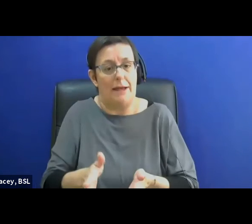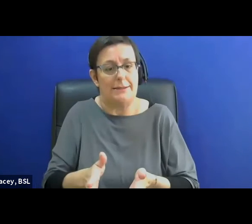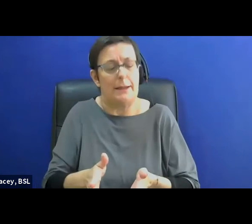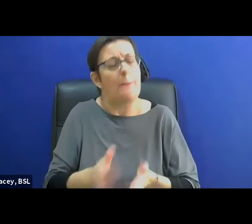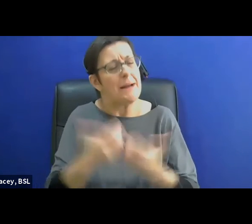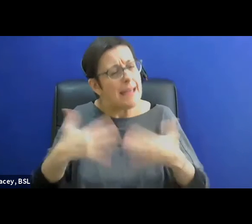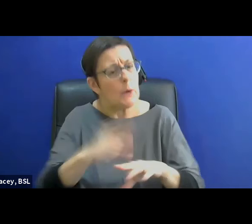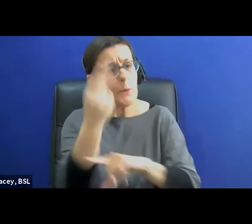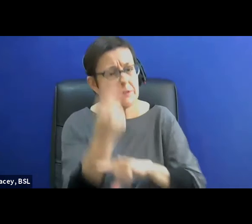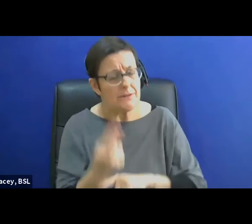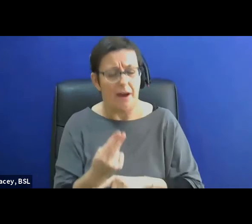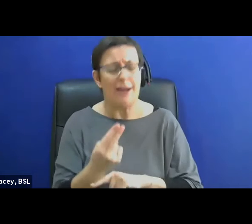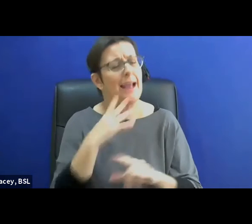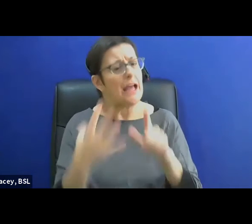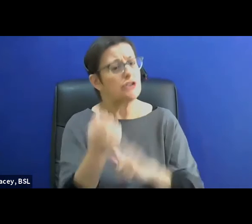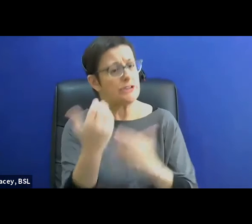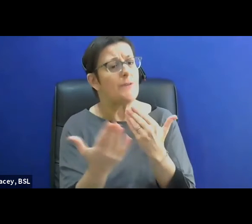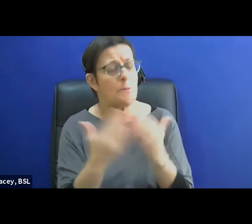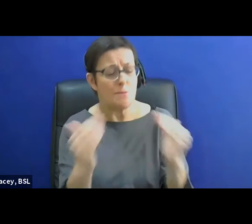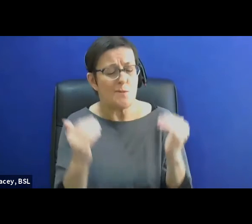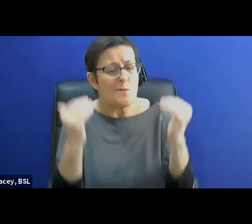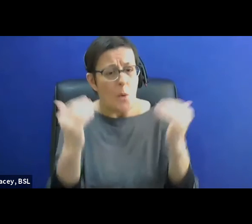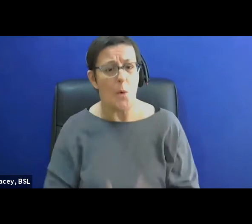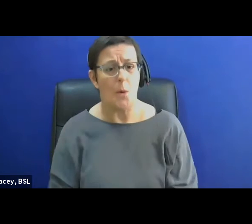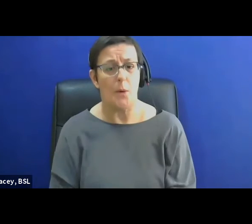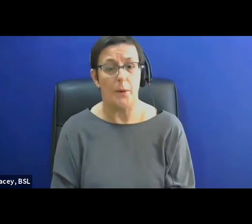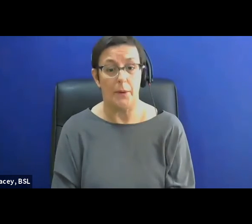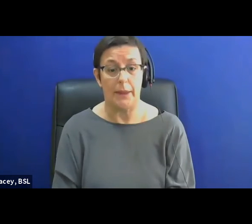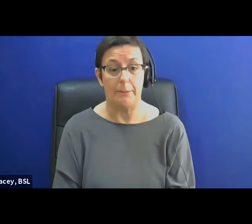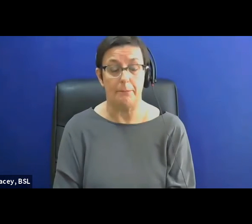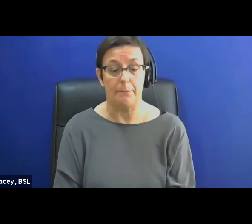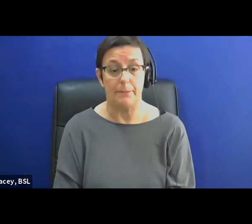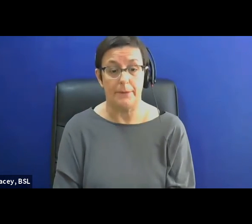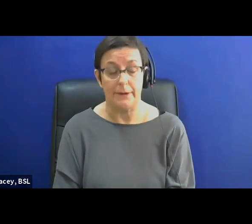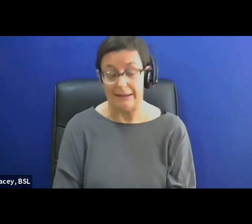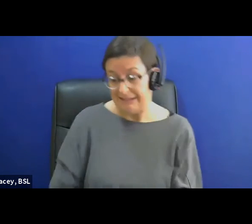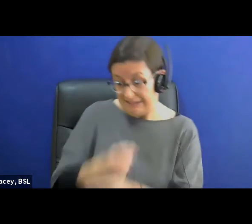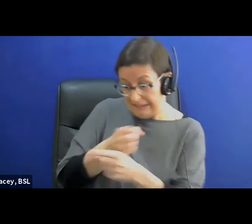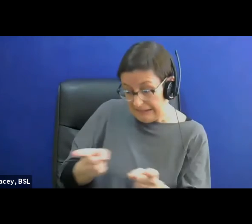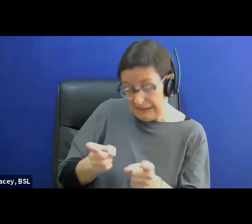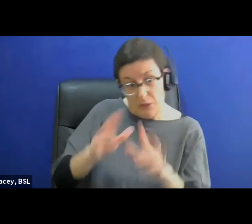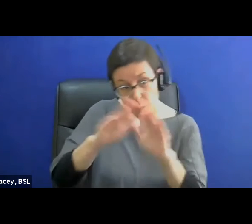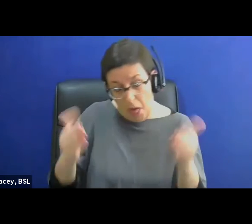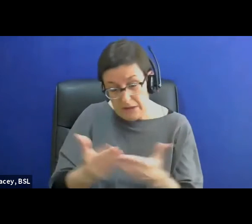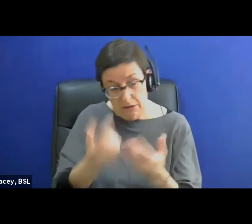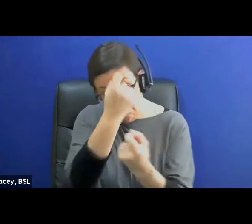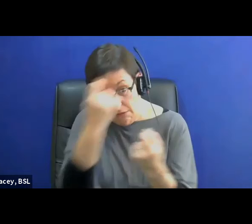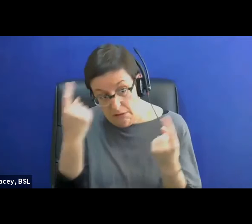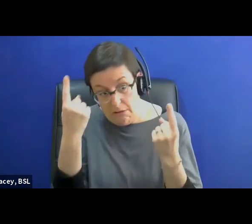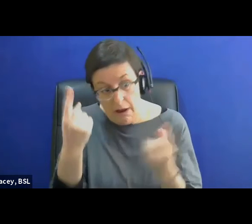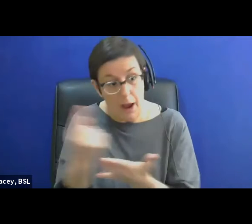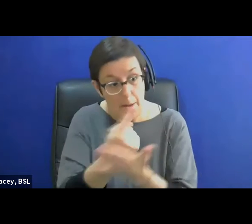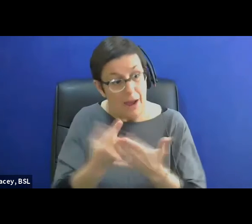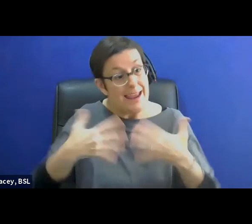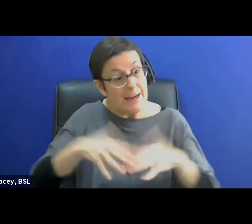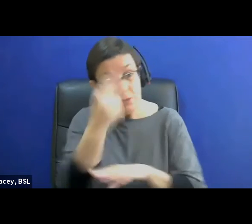standards. It's also not clear how much people understand about inclusive design approaches around the world, or how much knowledge they have